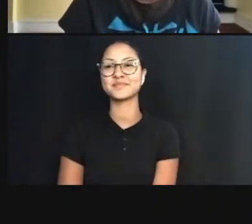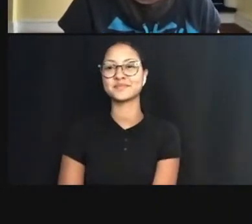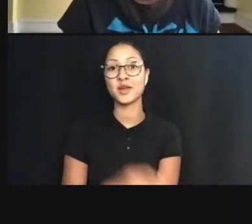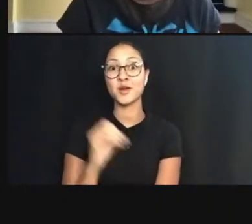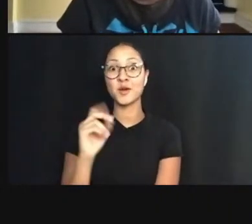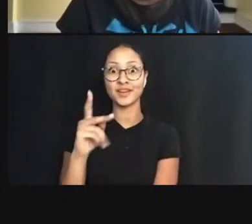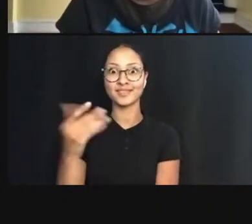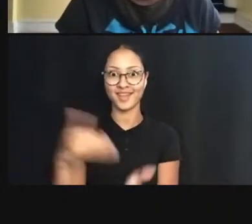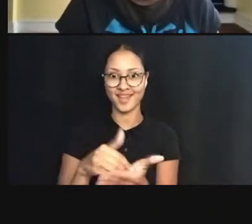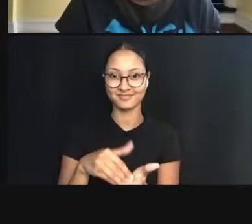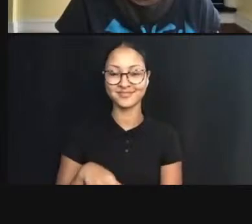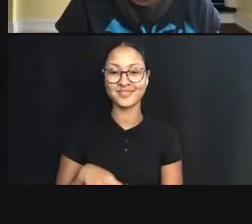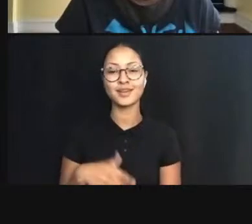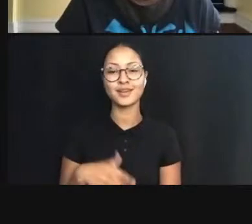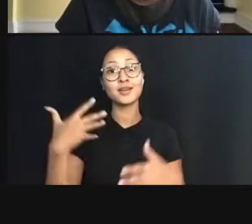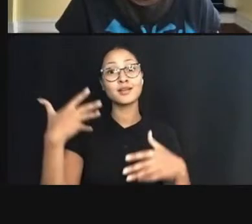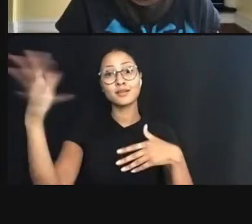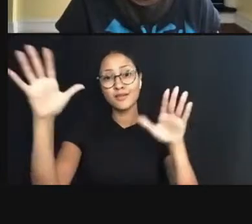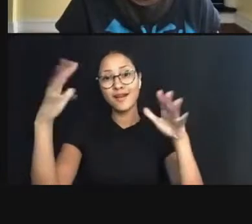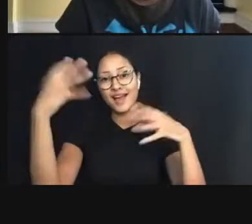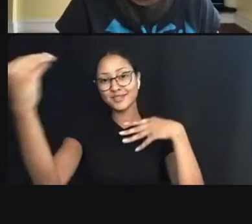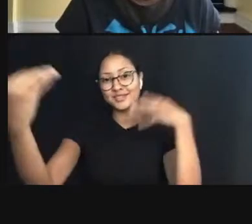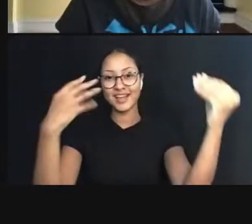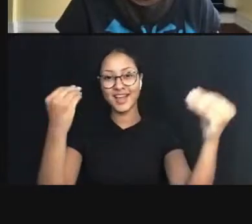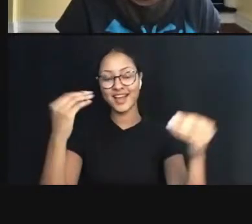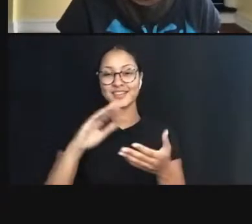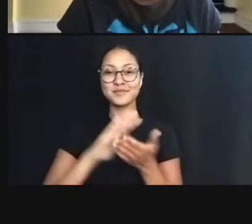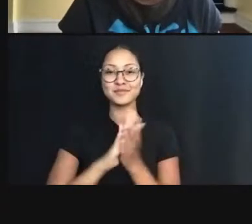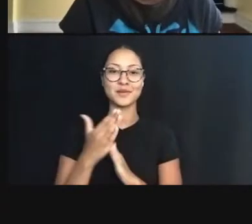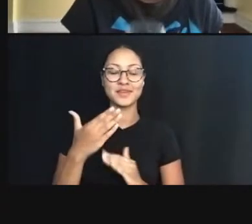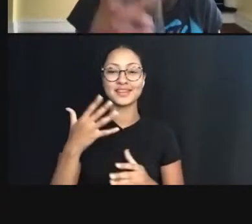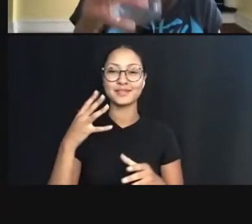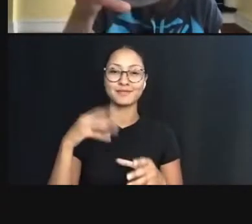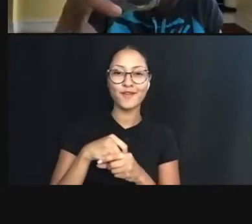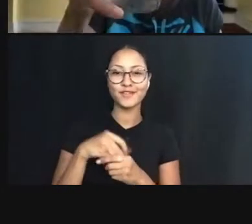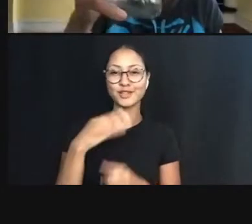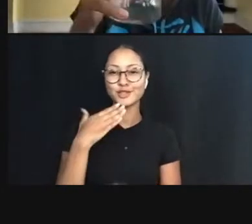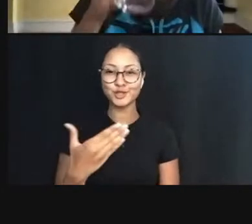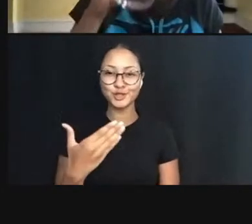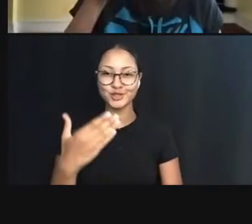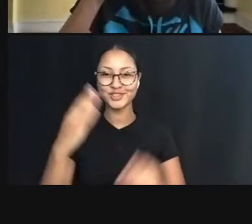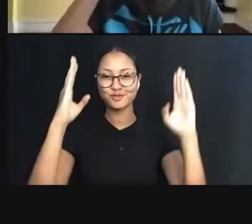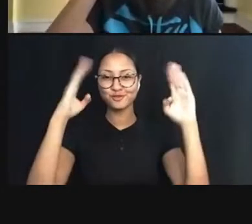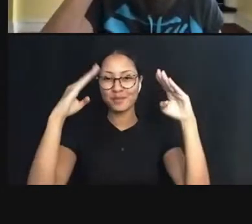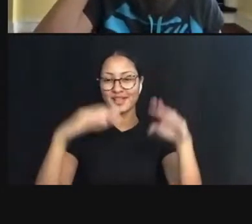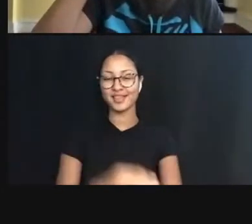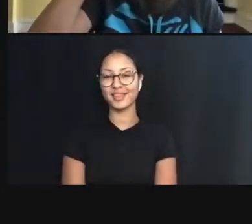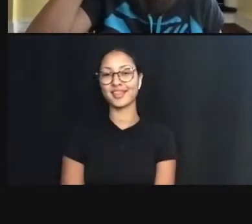and get into some good trouble. Woo! Yes. Whoa.